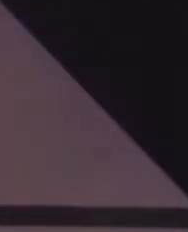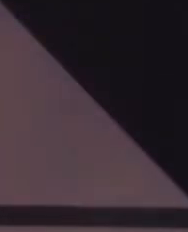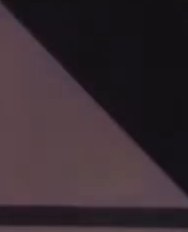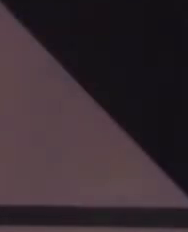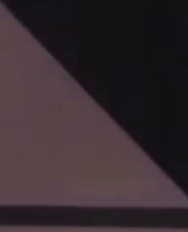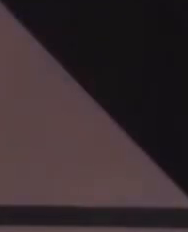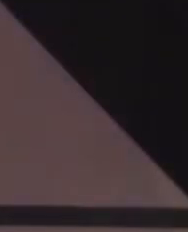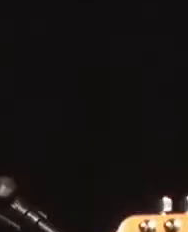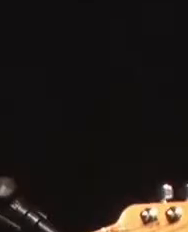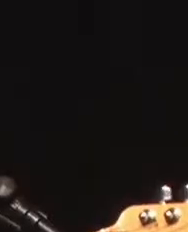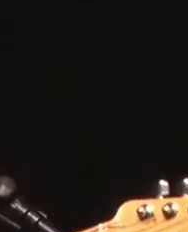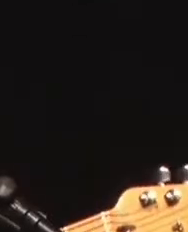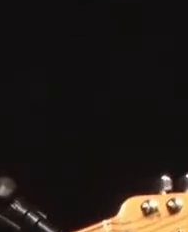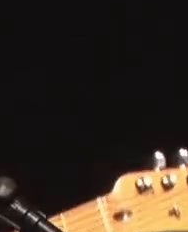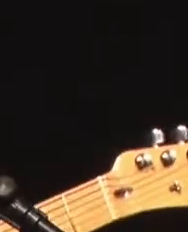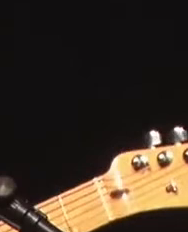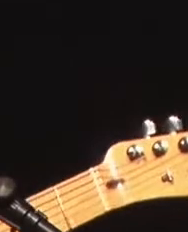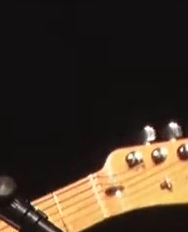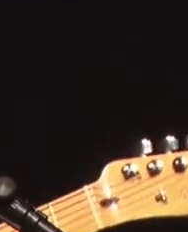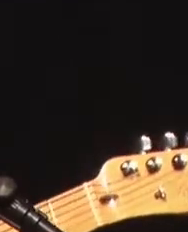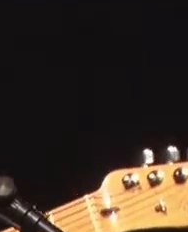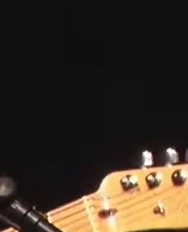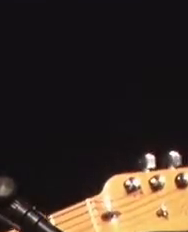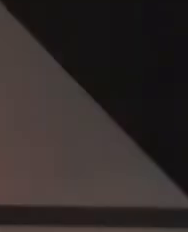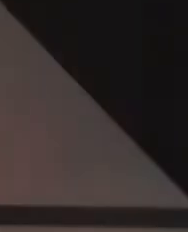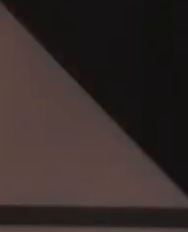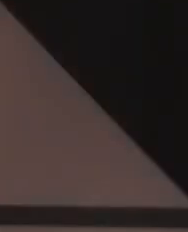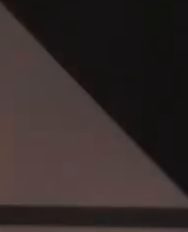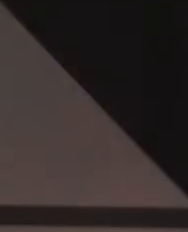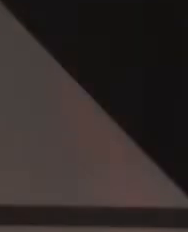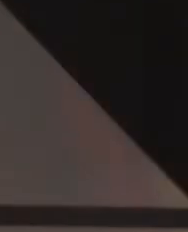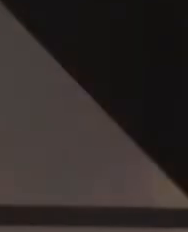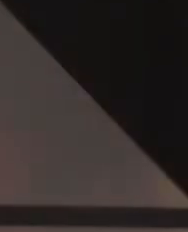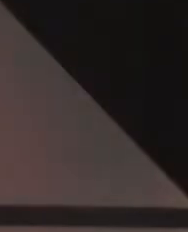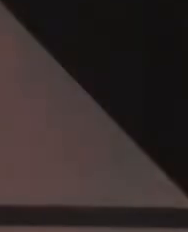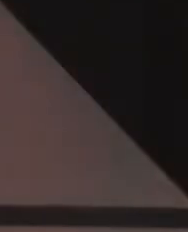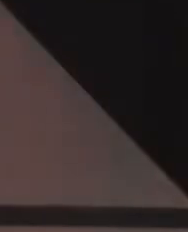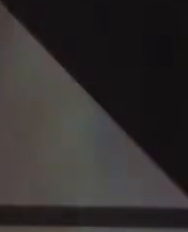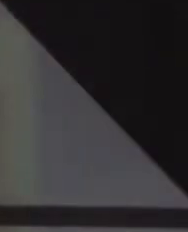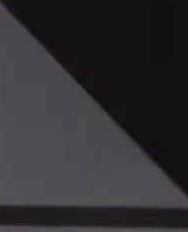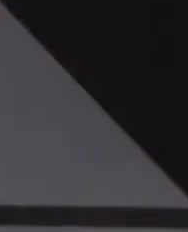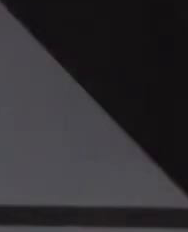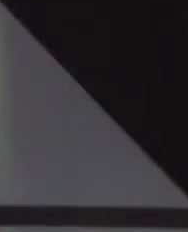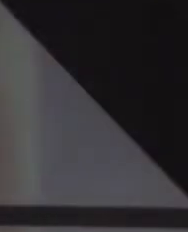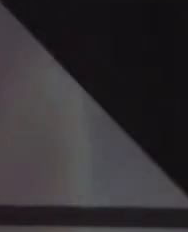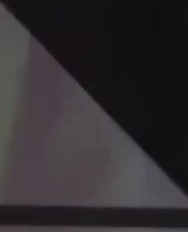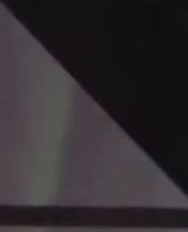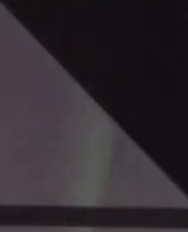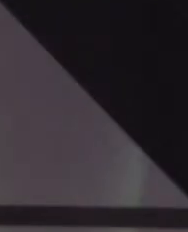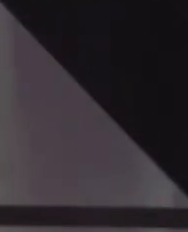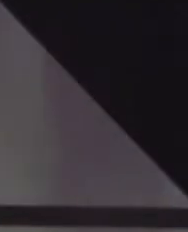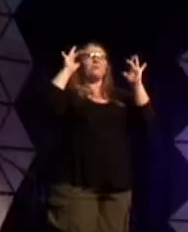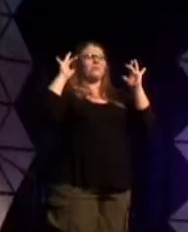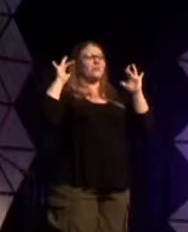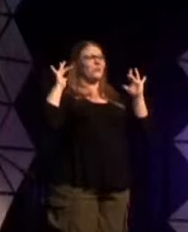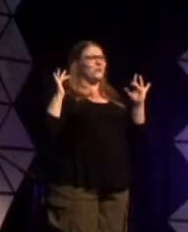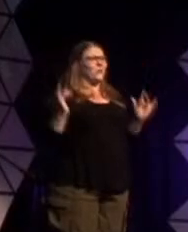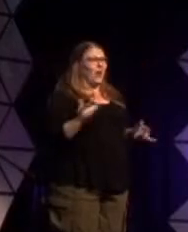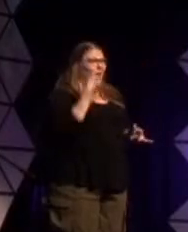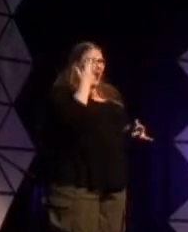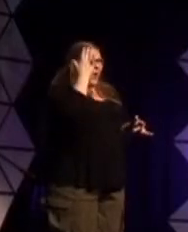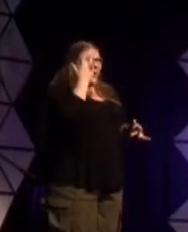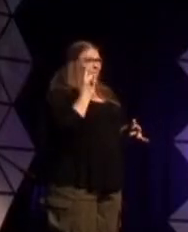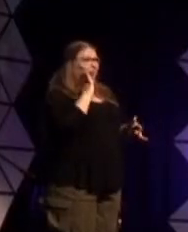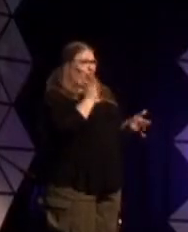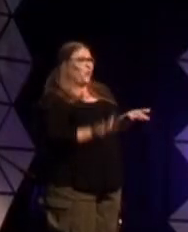the ground, you will be found. So let the sun come streaming in, as you reach